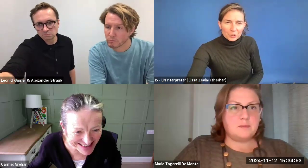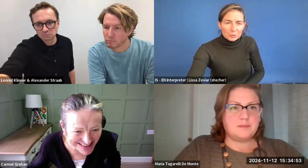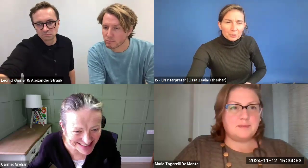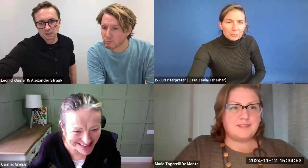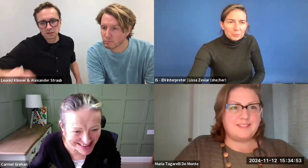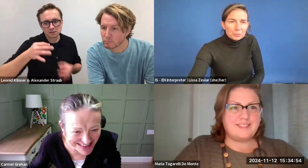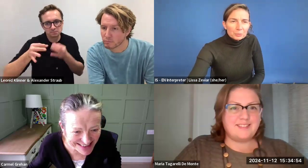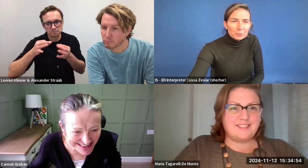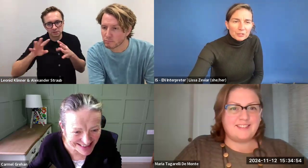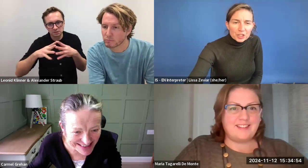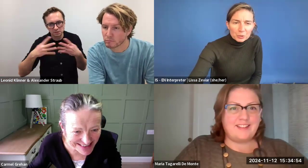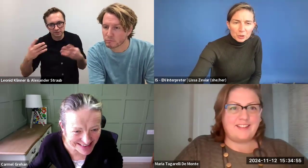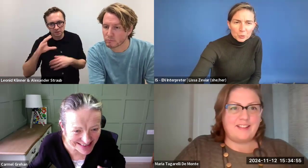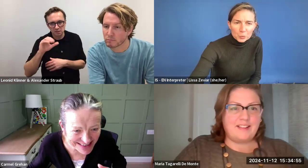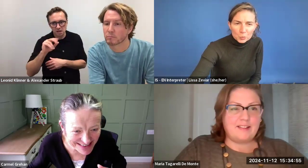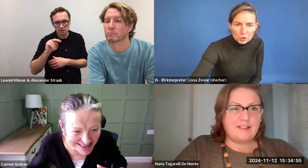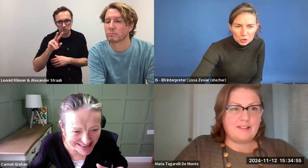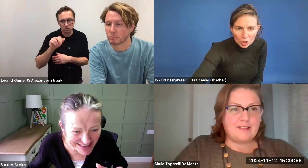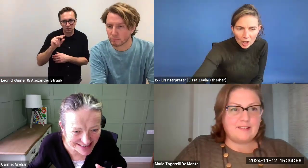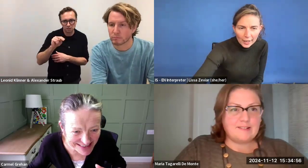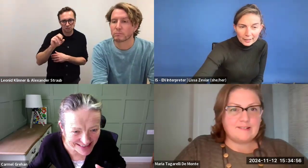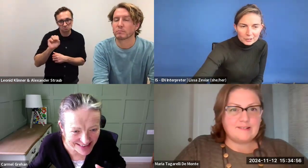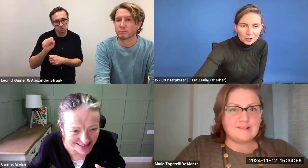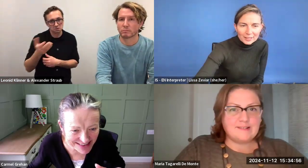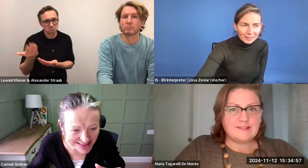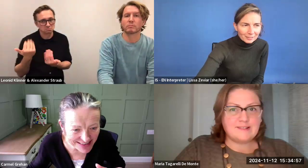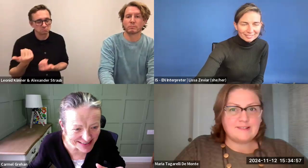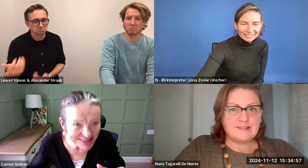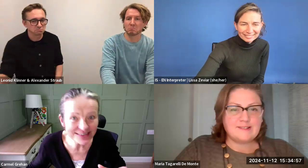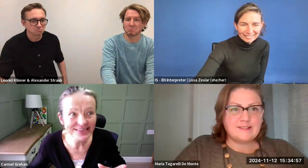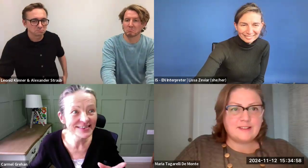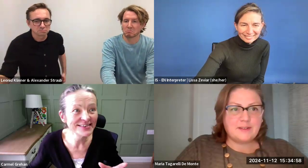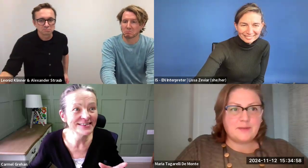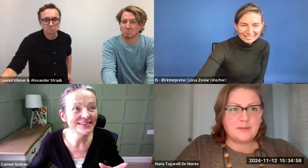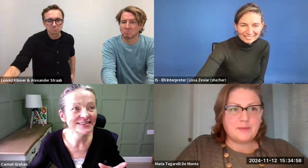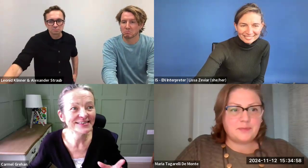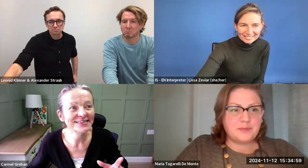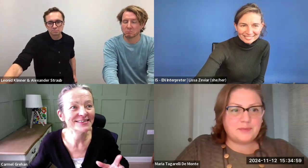I don't know if she will use IS or SL.